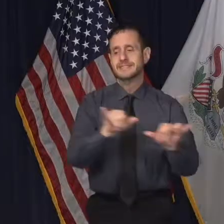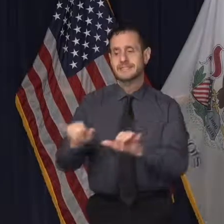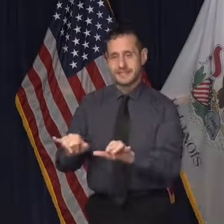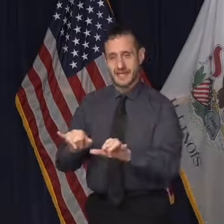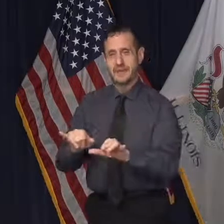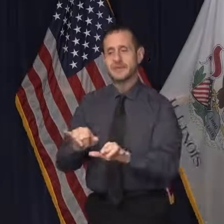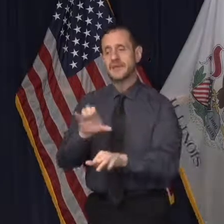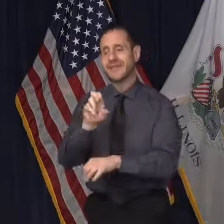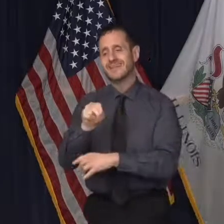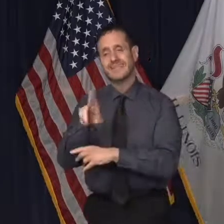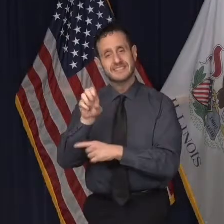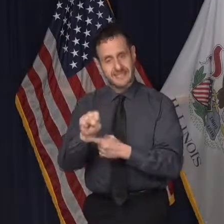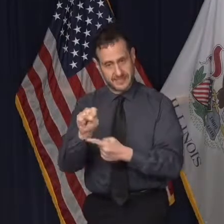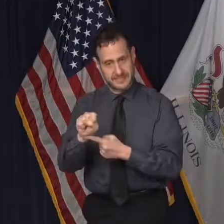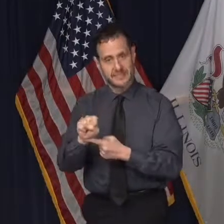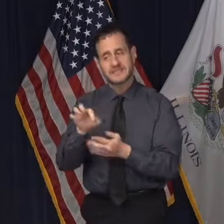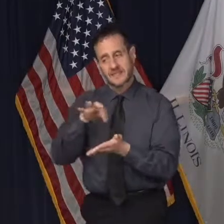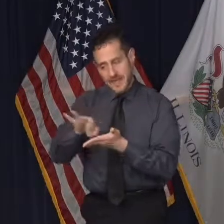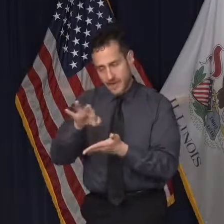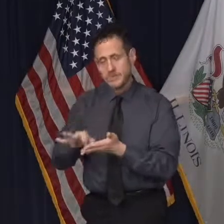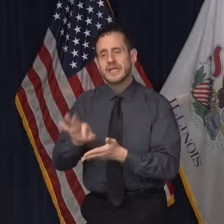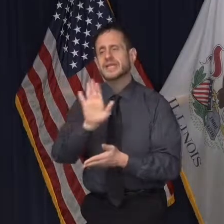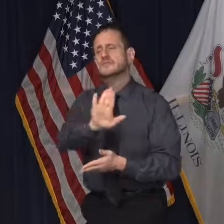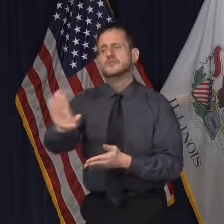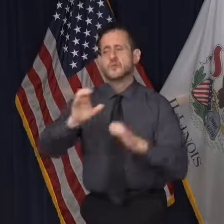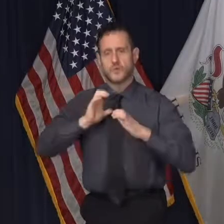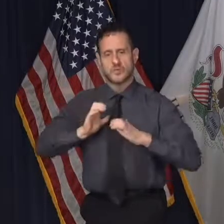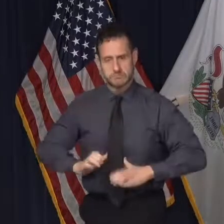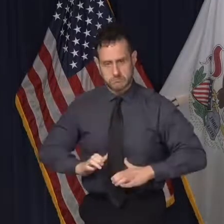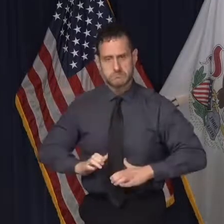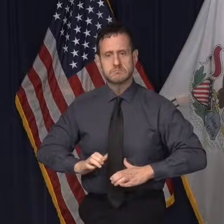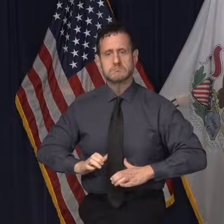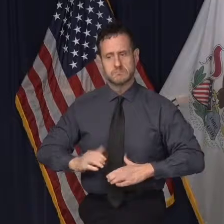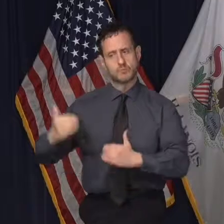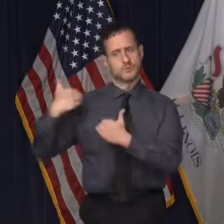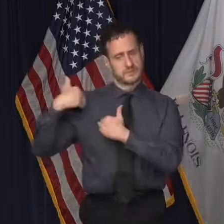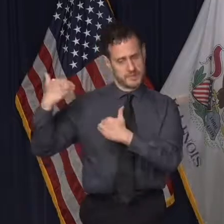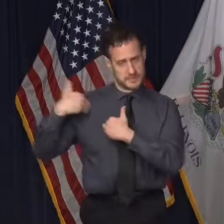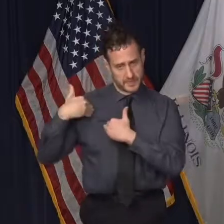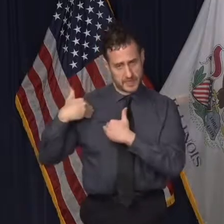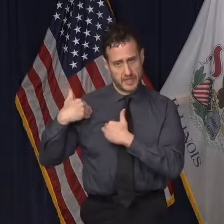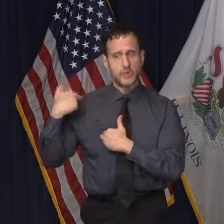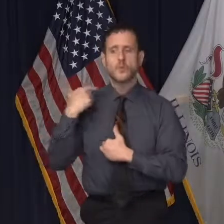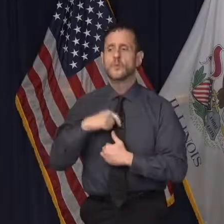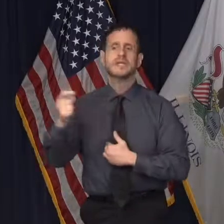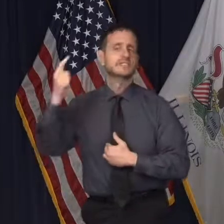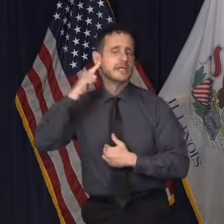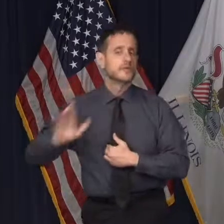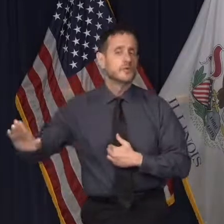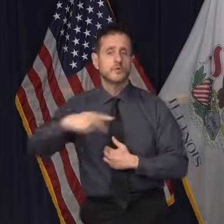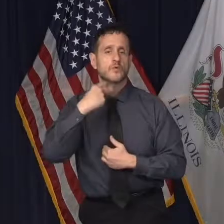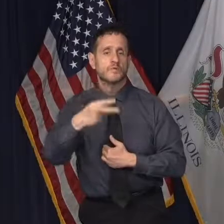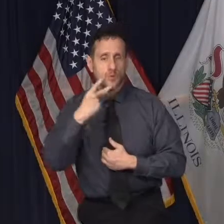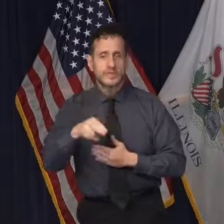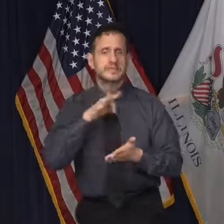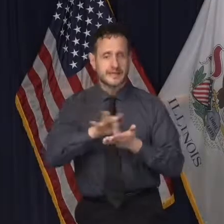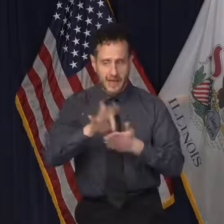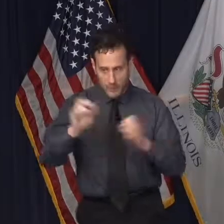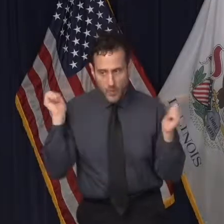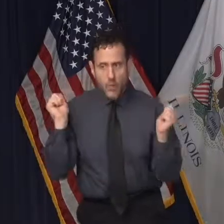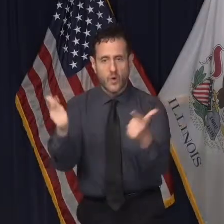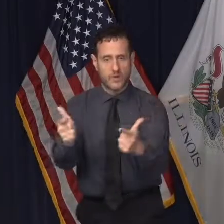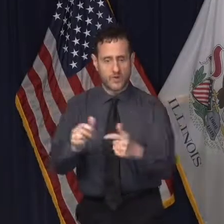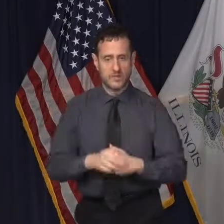is an act of civic engagement, a demand to be fully heard and fully counted. So pick up your